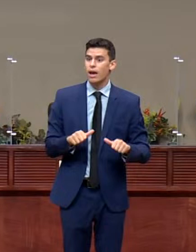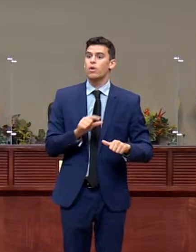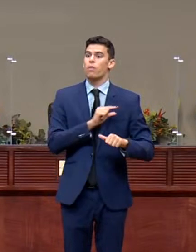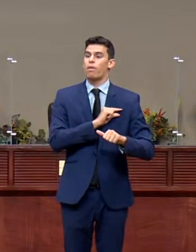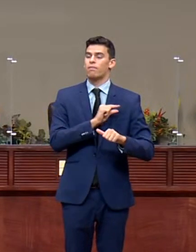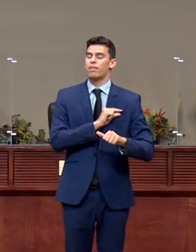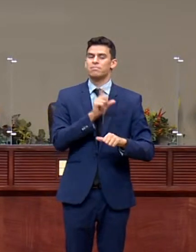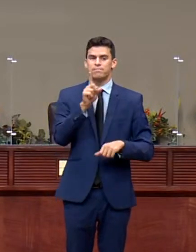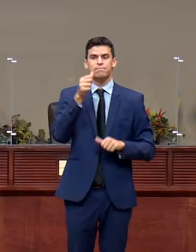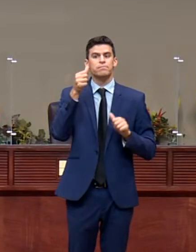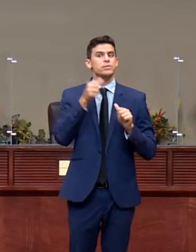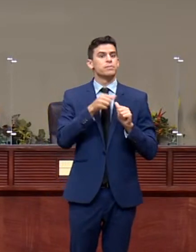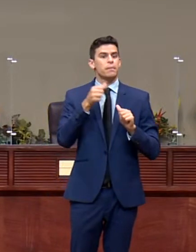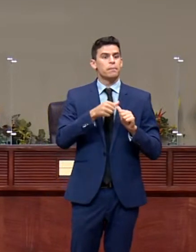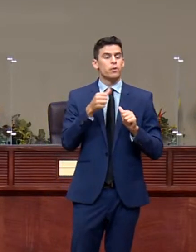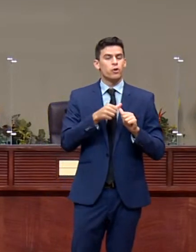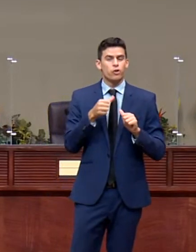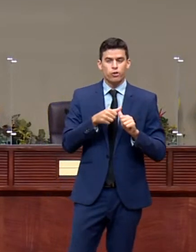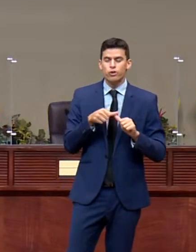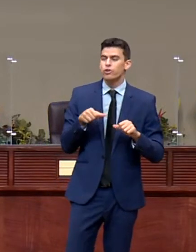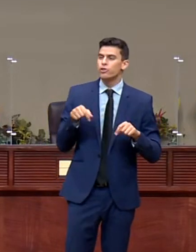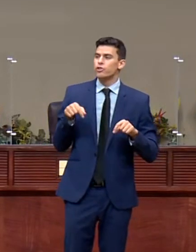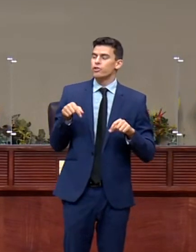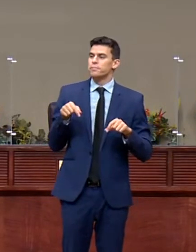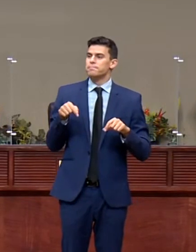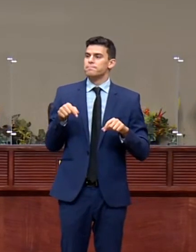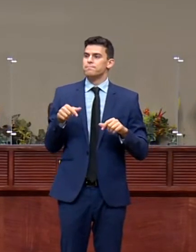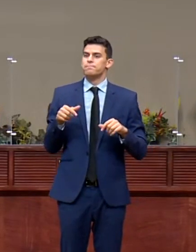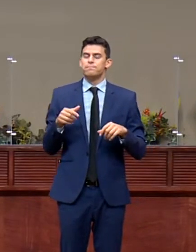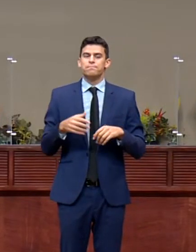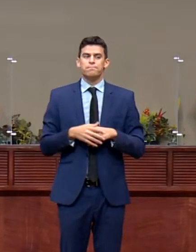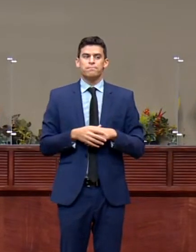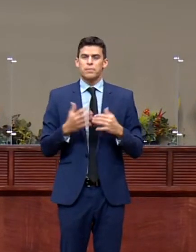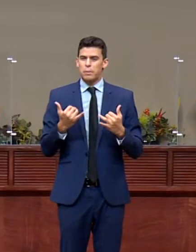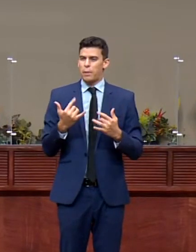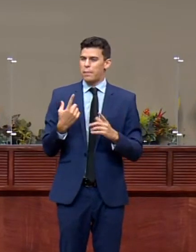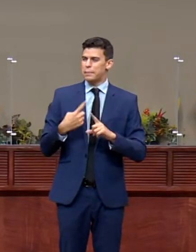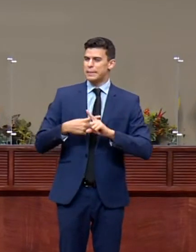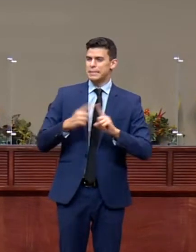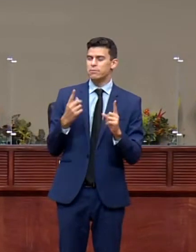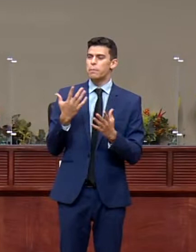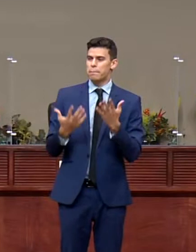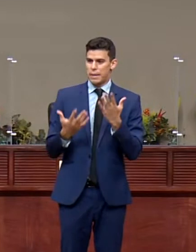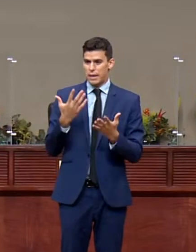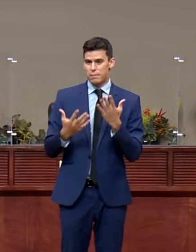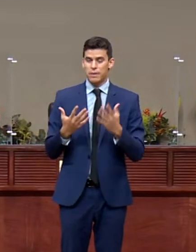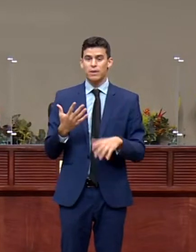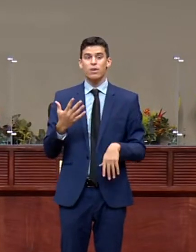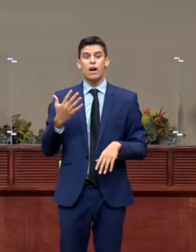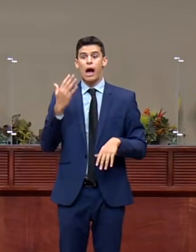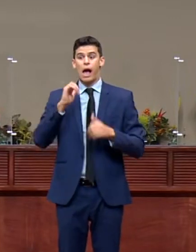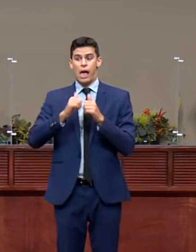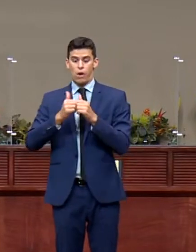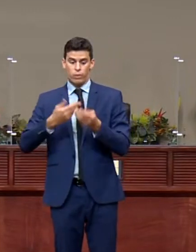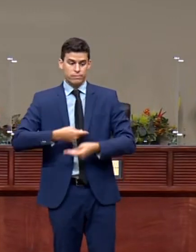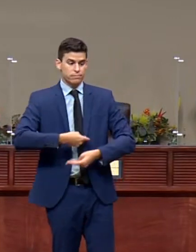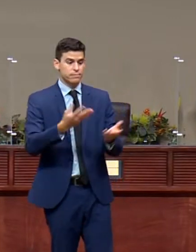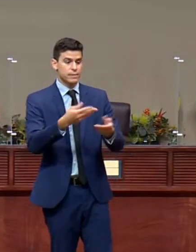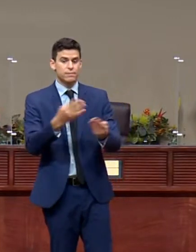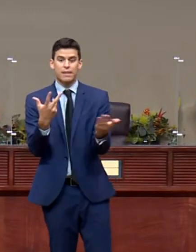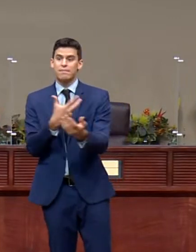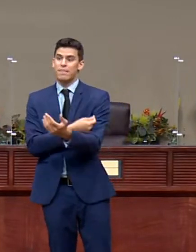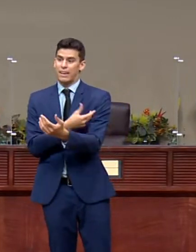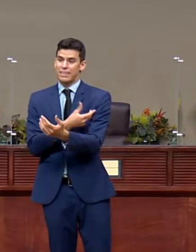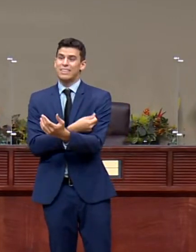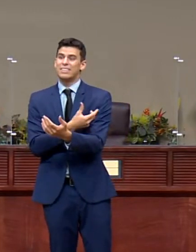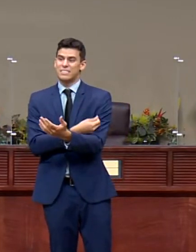remember is that this may be a little different this time. The logistics of how this vaccine is distributed may need some help from